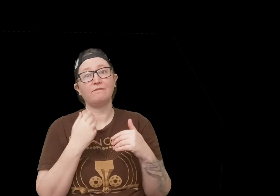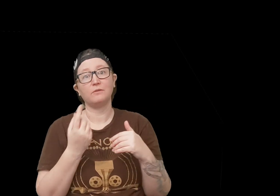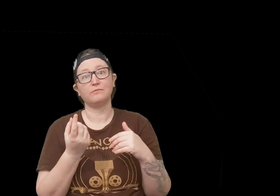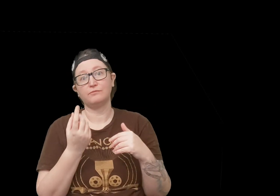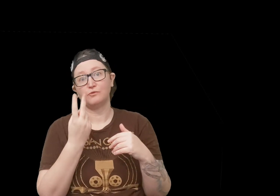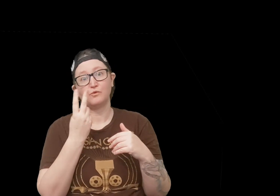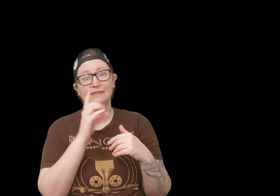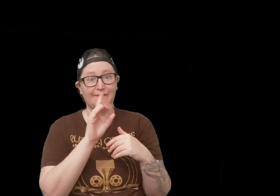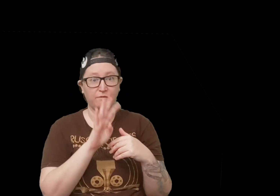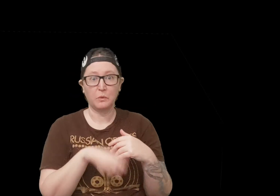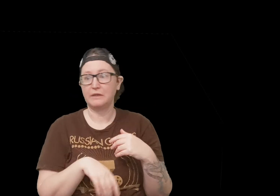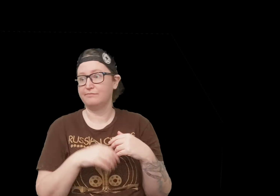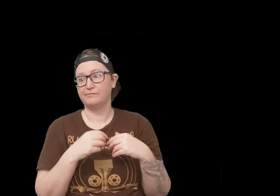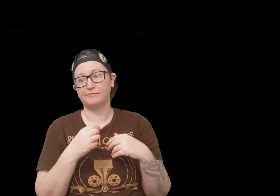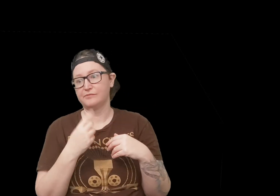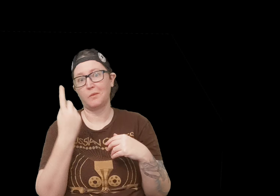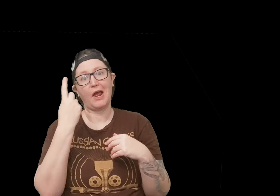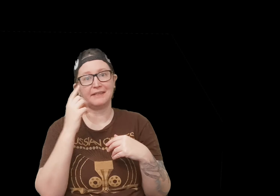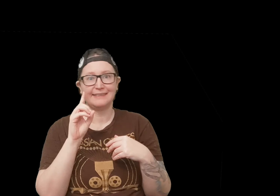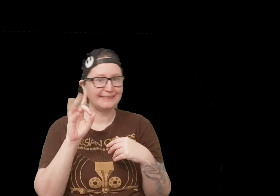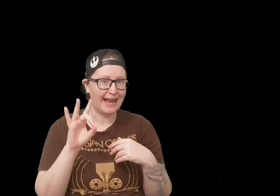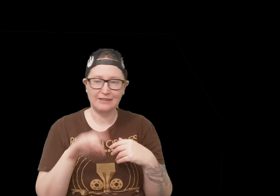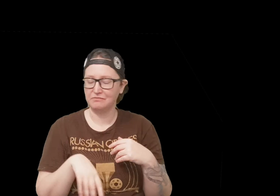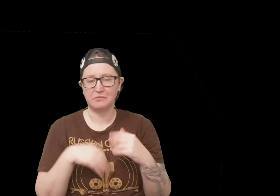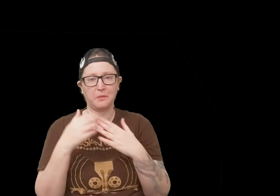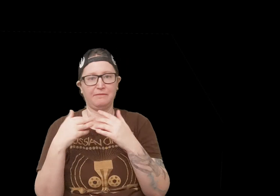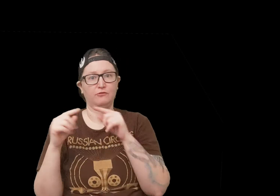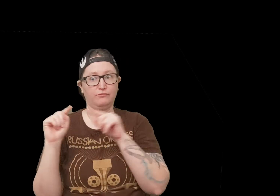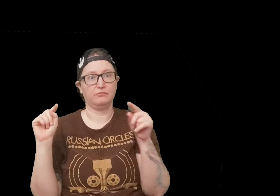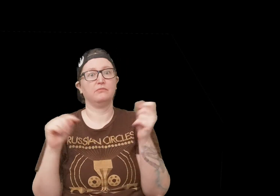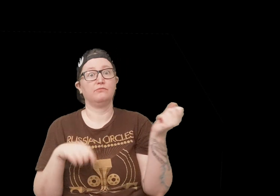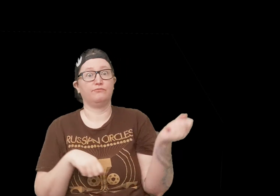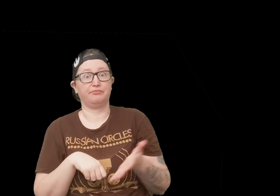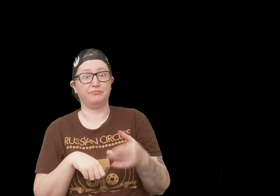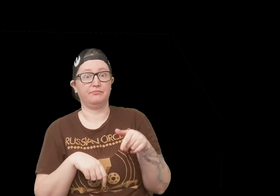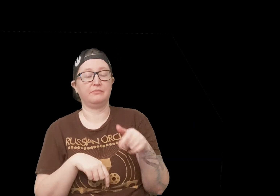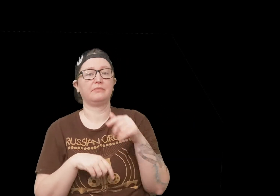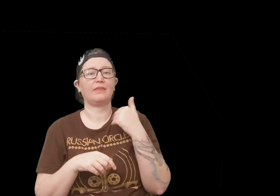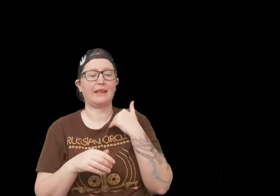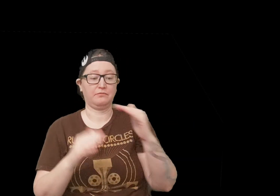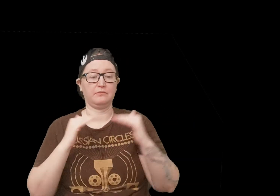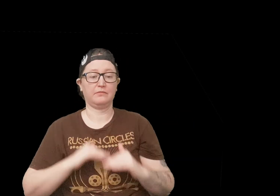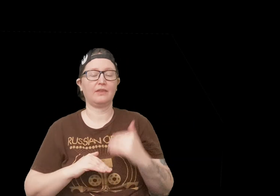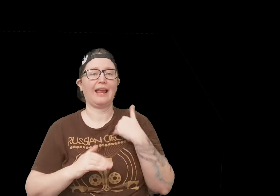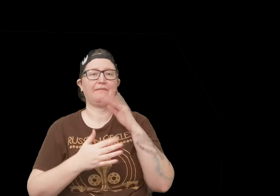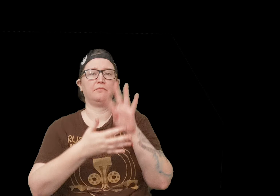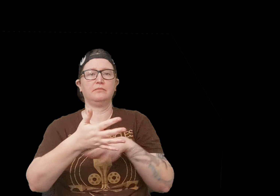on one level, you can have 2 d4s and 1 d8 or whatever. And then you roll, and